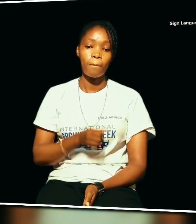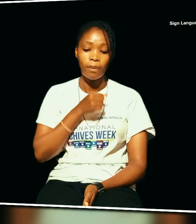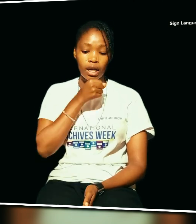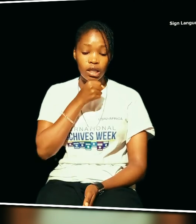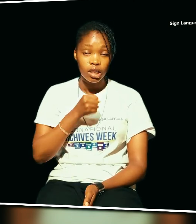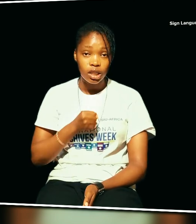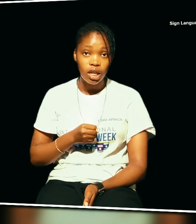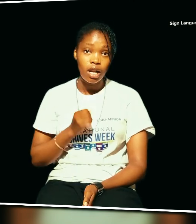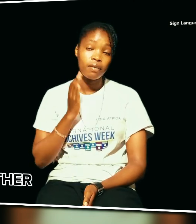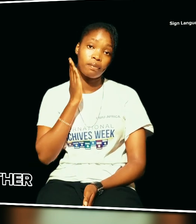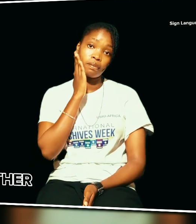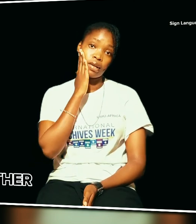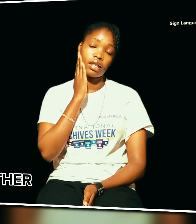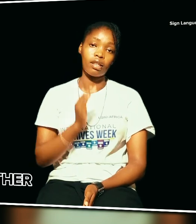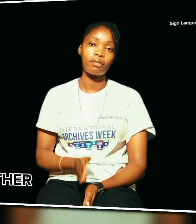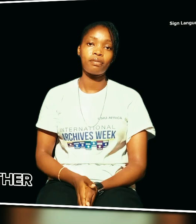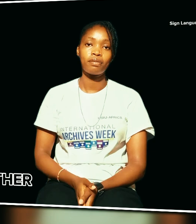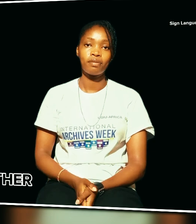Grandmother.